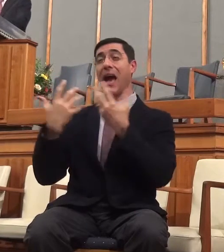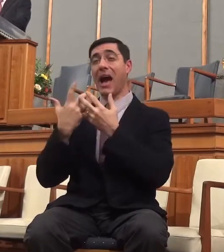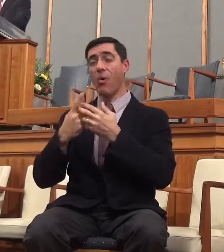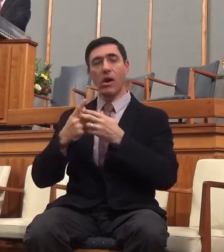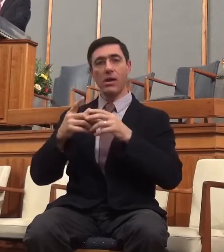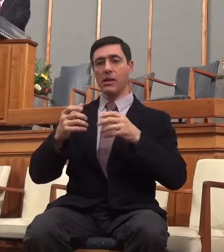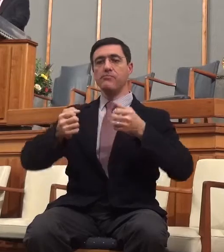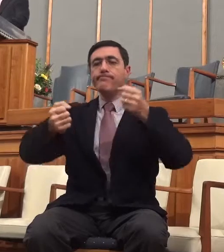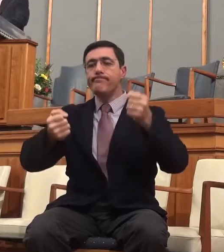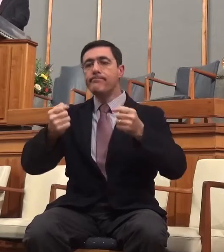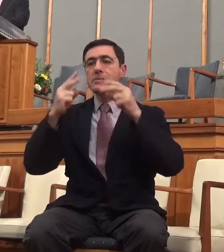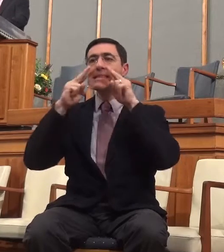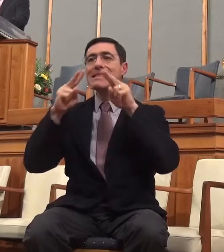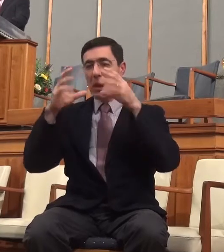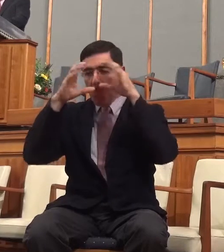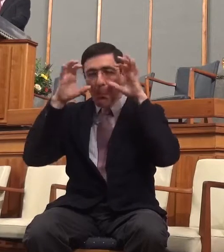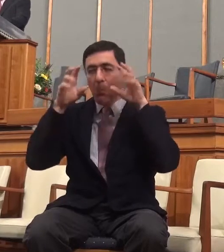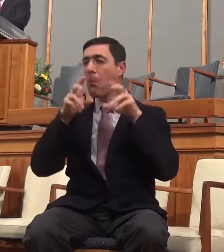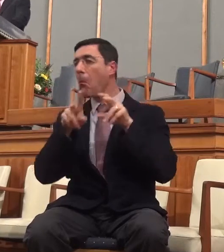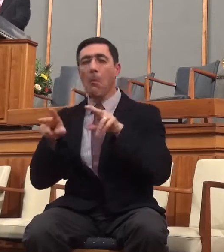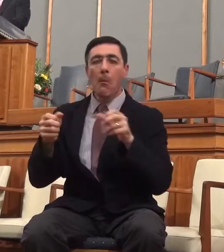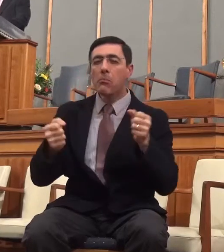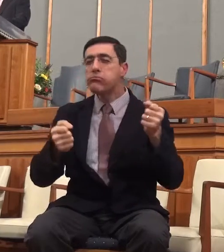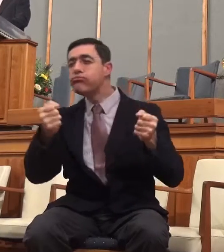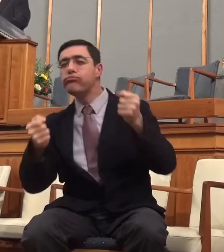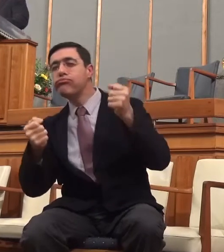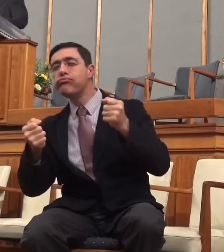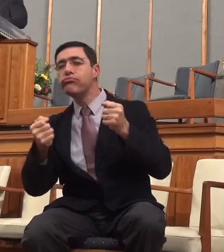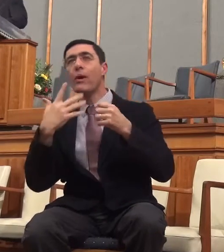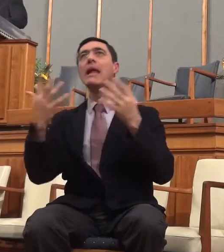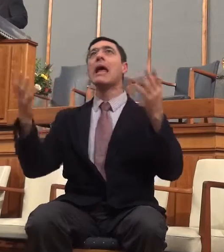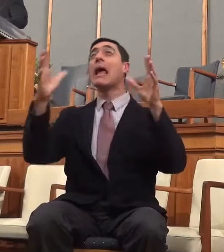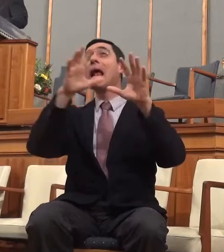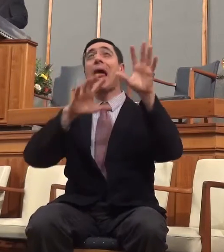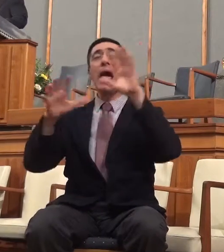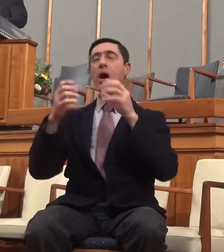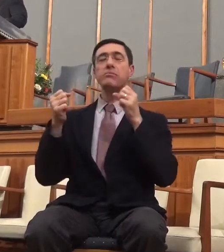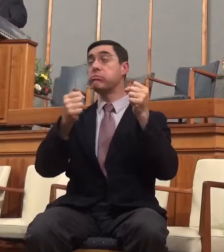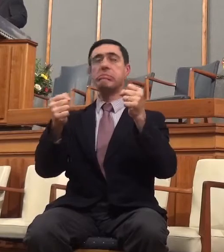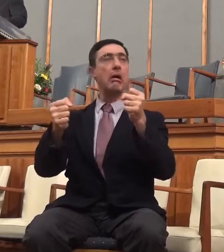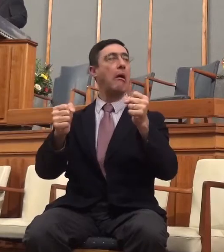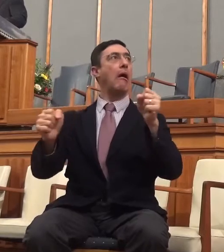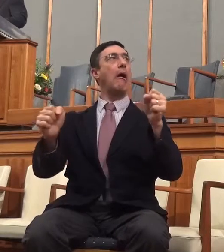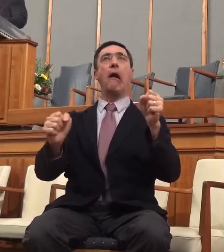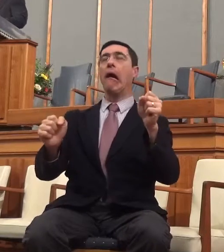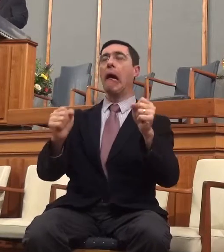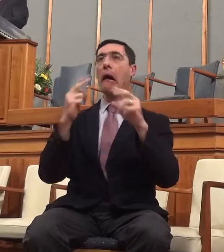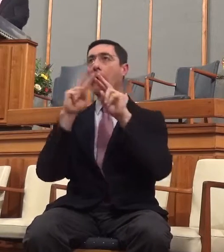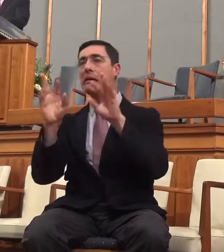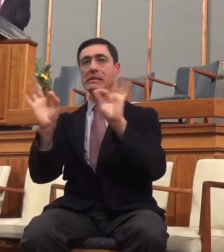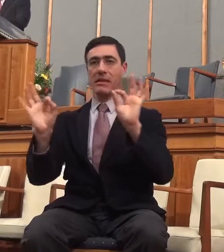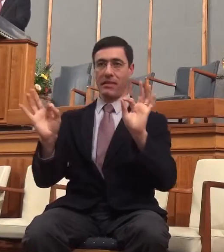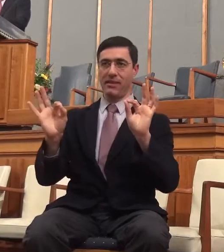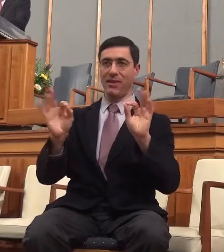cockpit and look in front of them. As they flew into cloud, they had no idea where they were. Everything had to be done by sight.